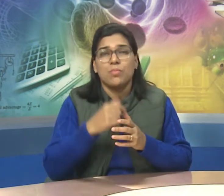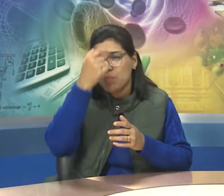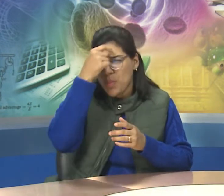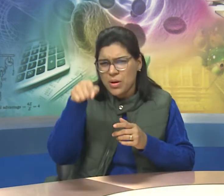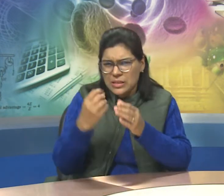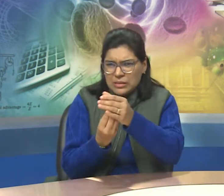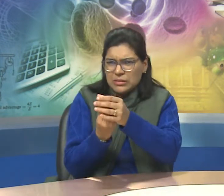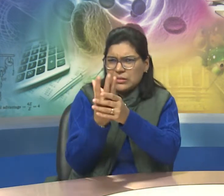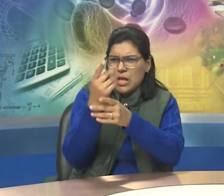Another reason